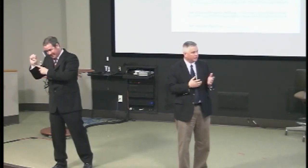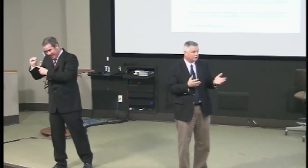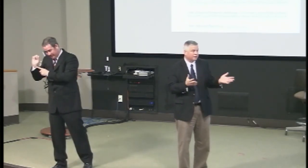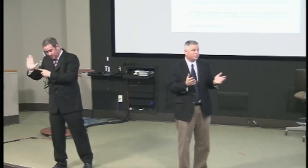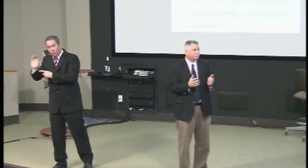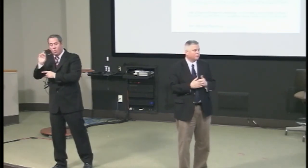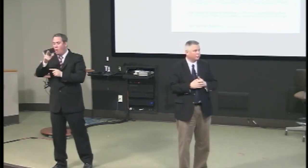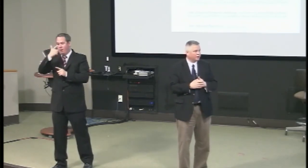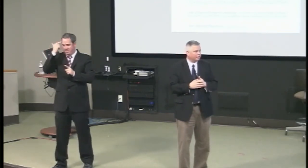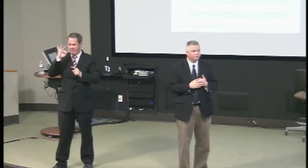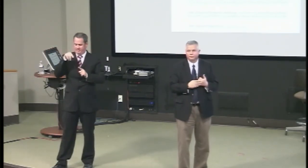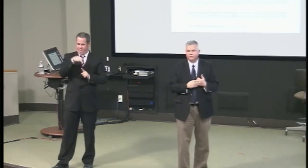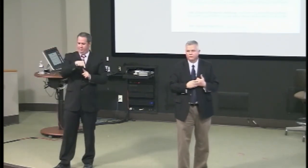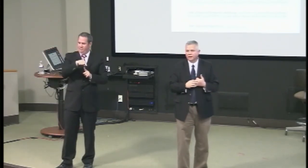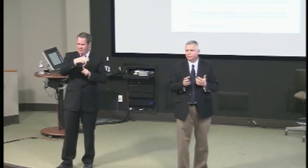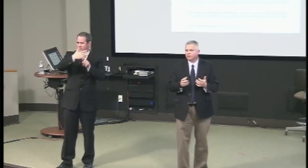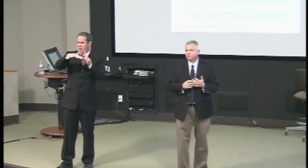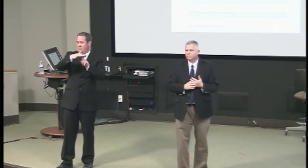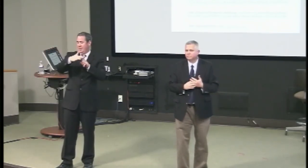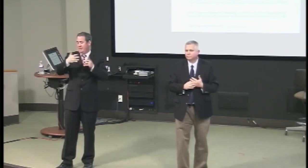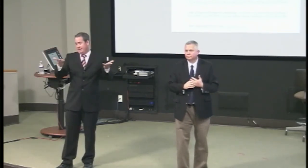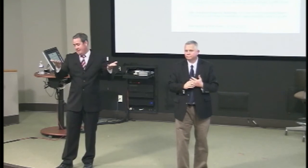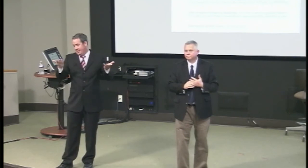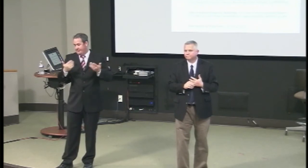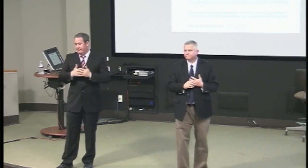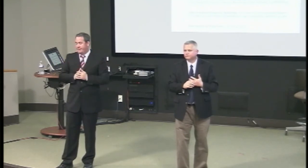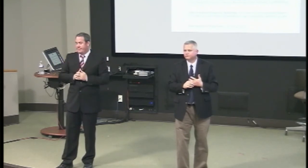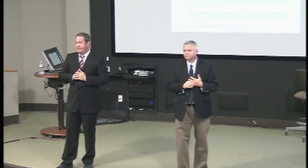on this one, but it's a super important area. Anybody?